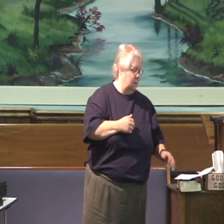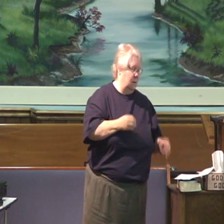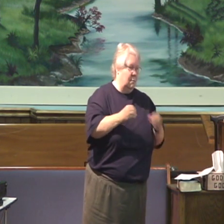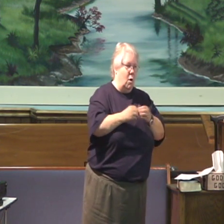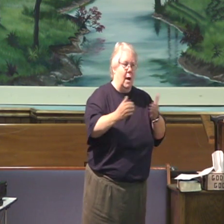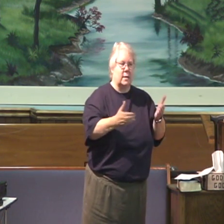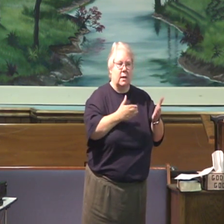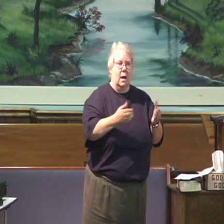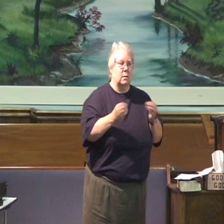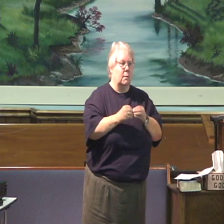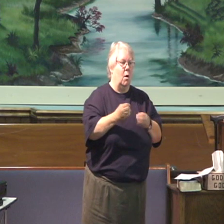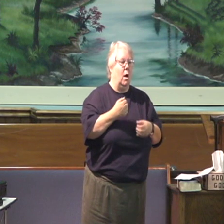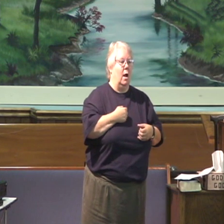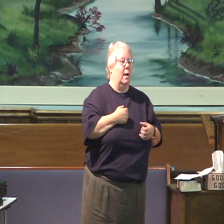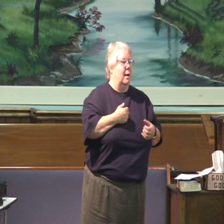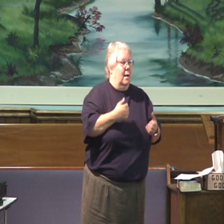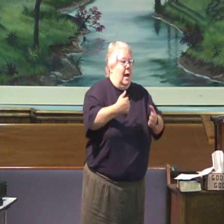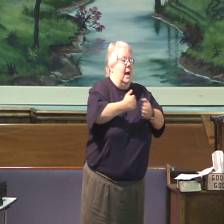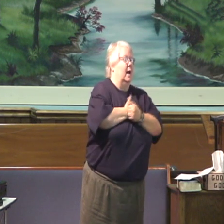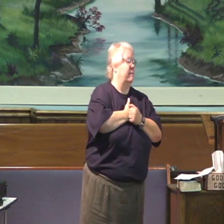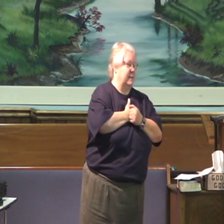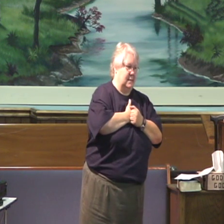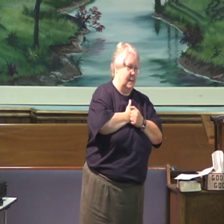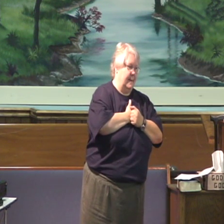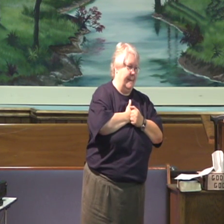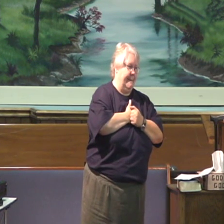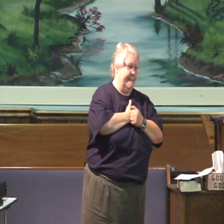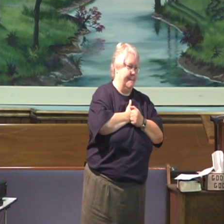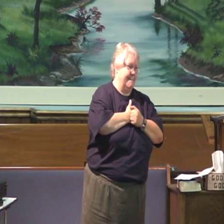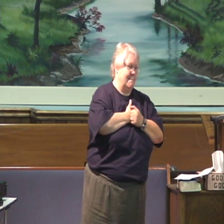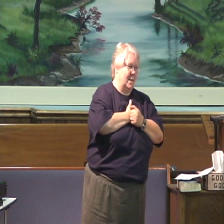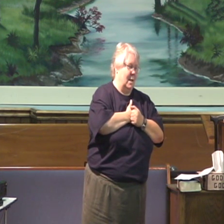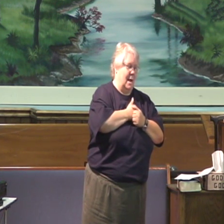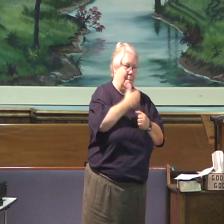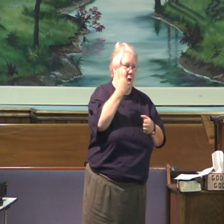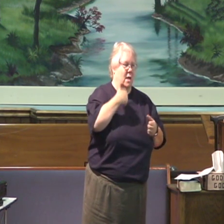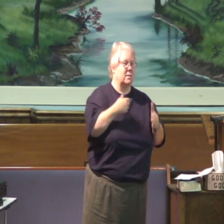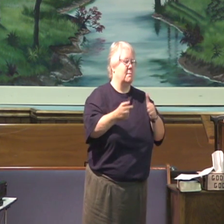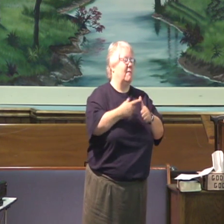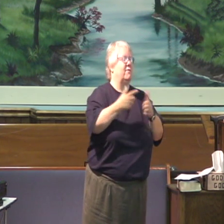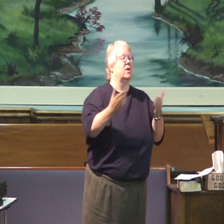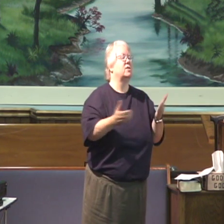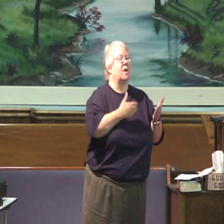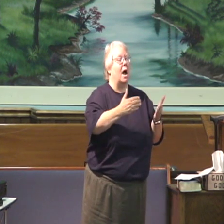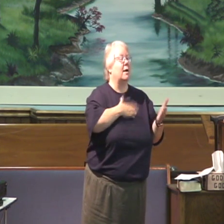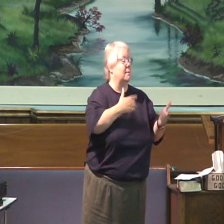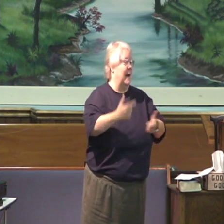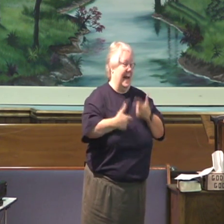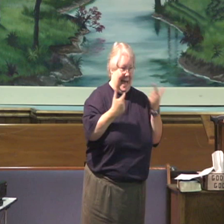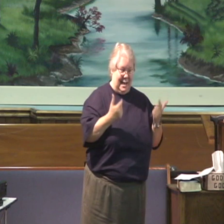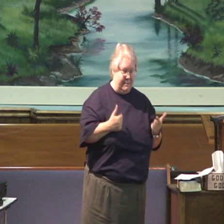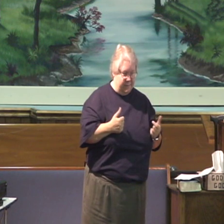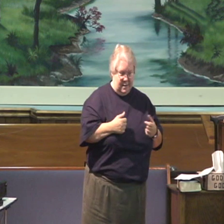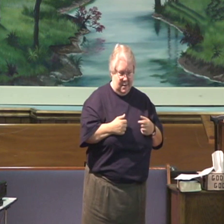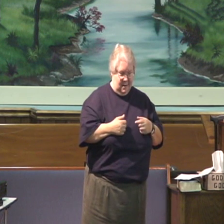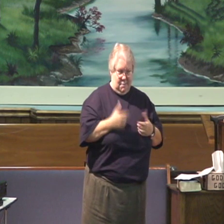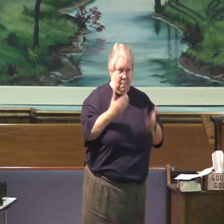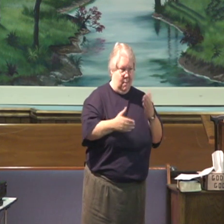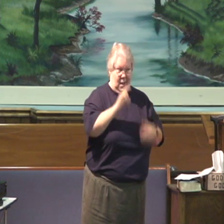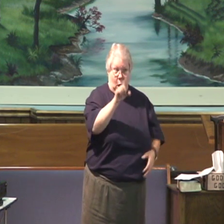The more I sing it, the more I love it. Not because it's my first song in my life, probably the